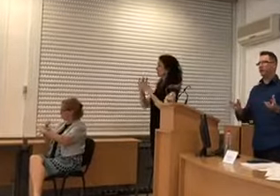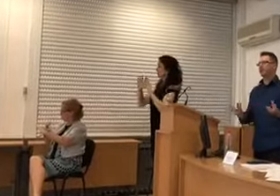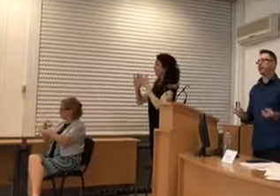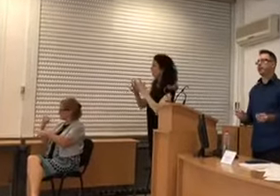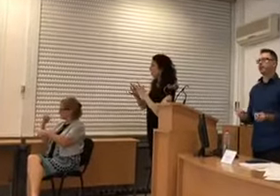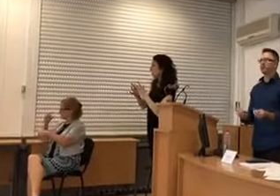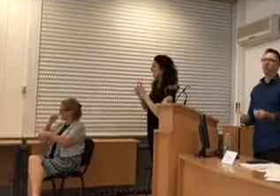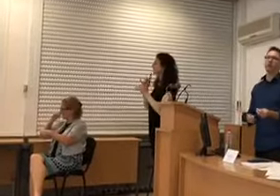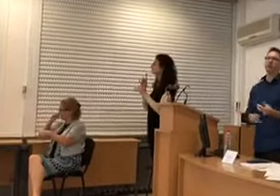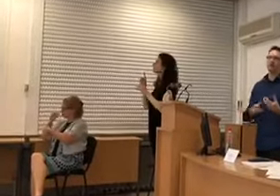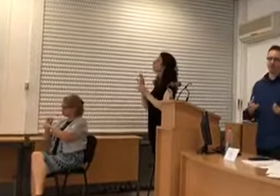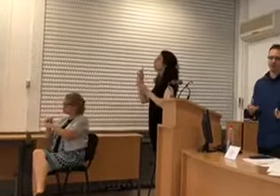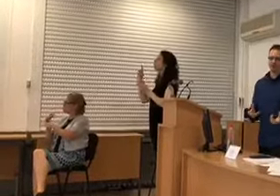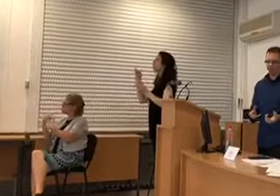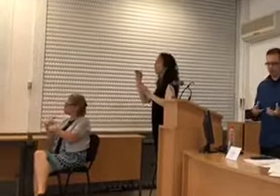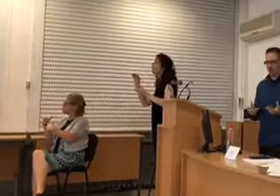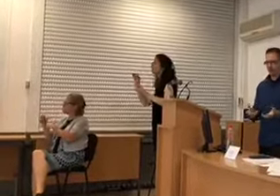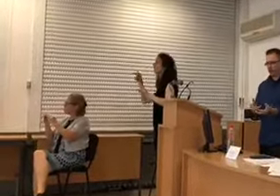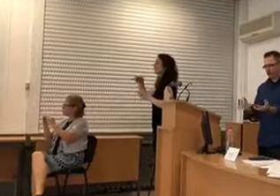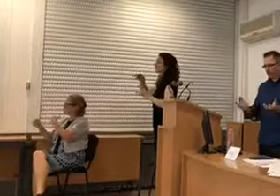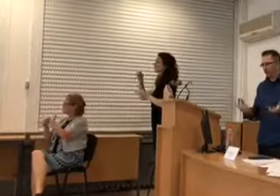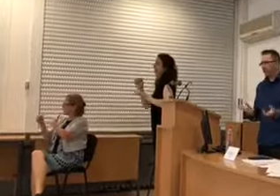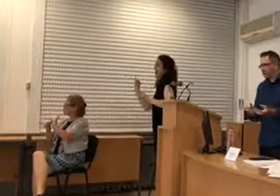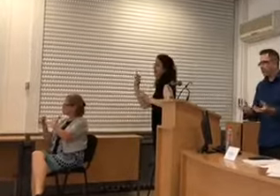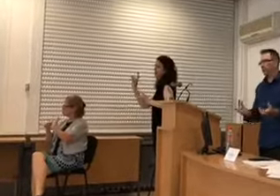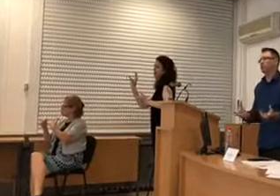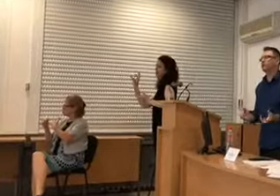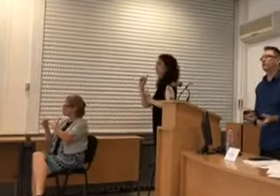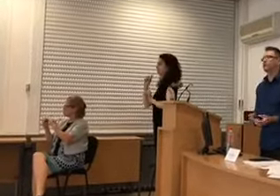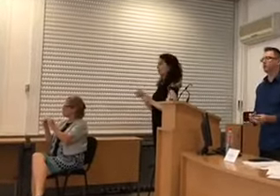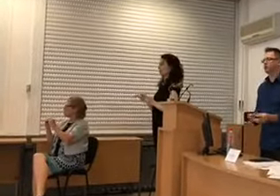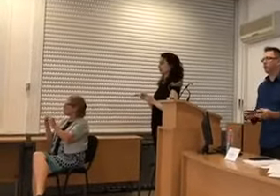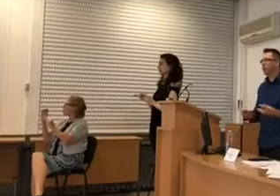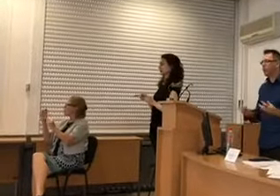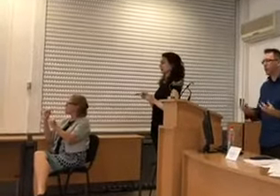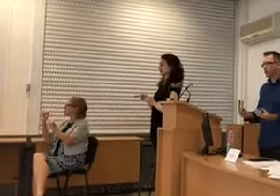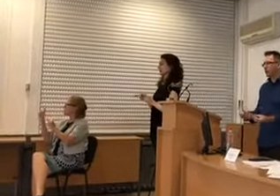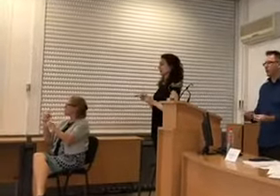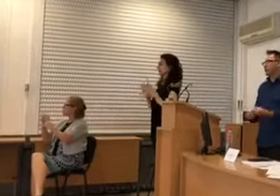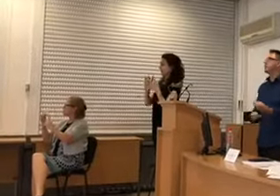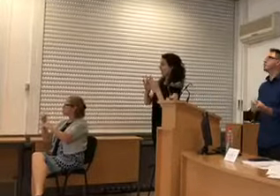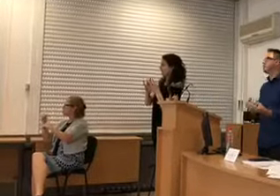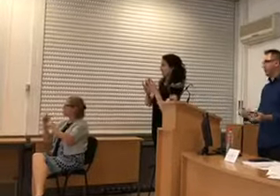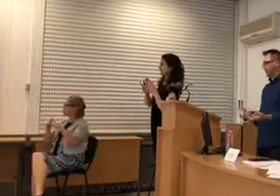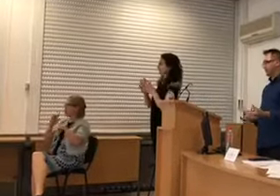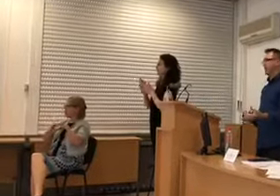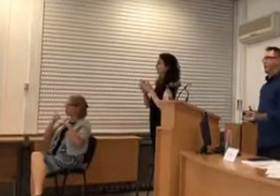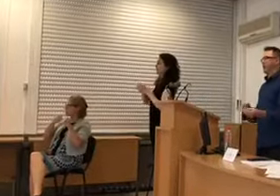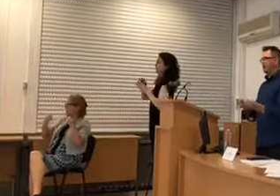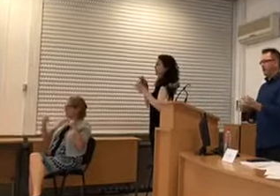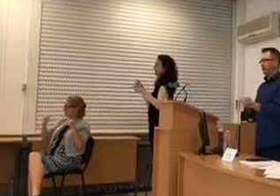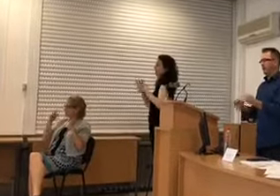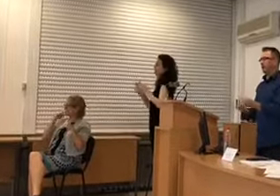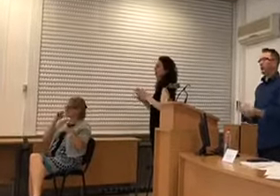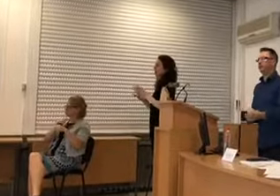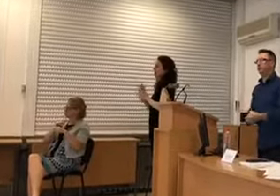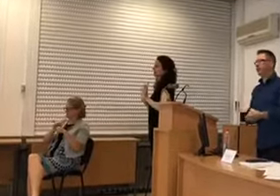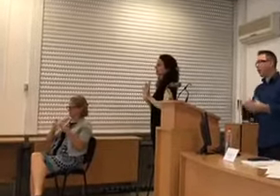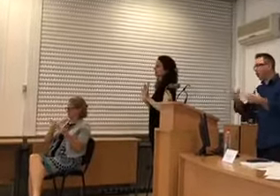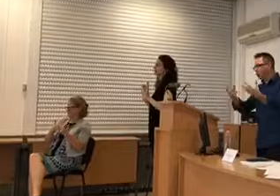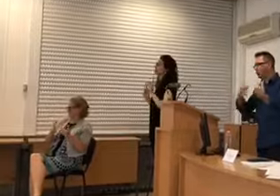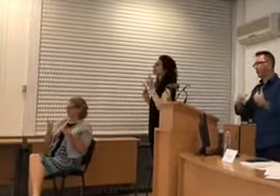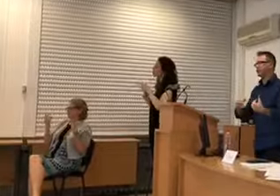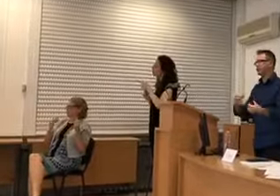probably they are even more endangered today and in more criminal situations, more exploited by